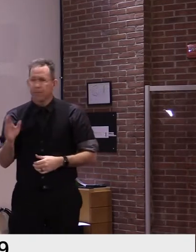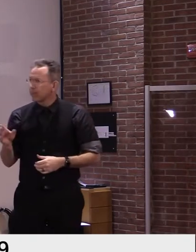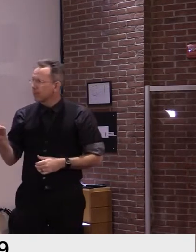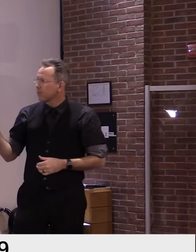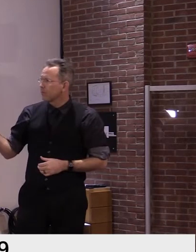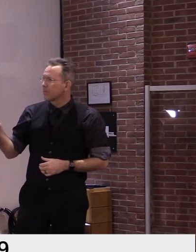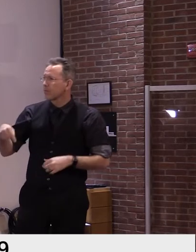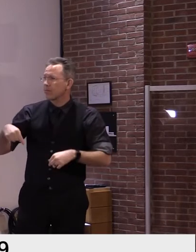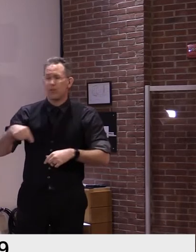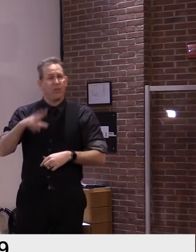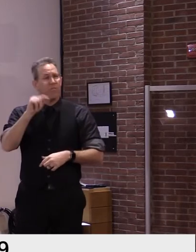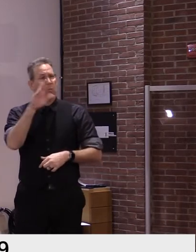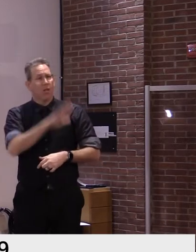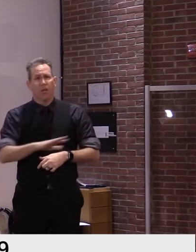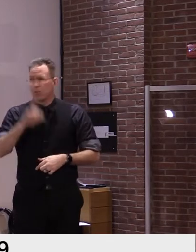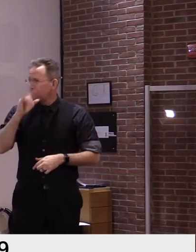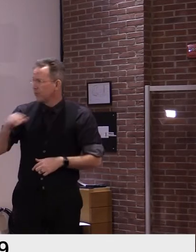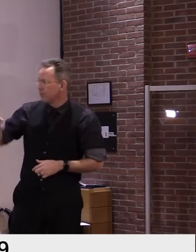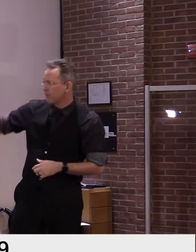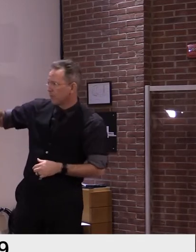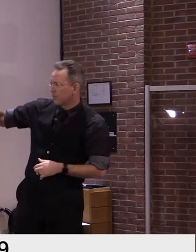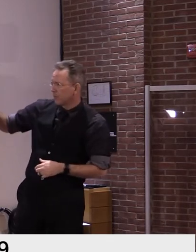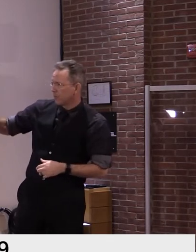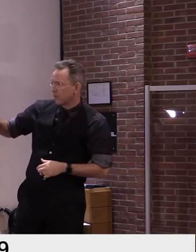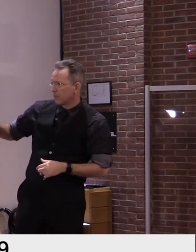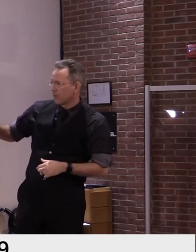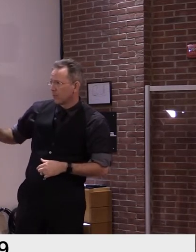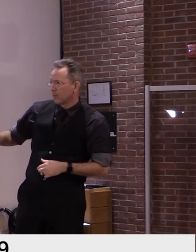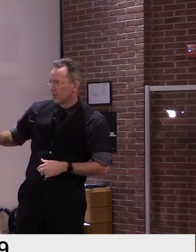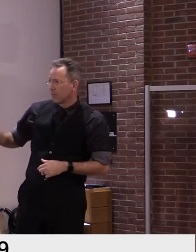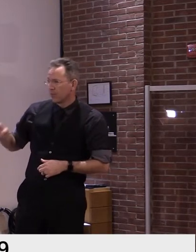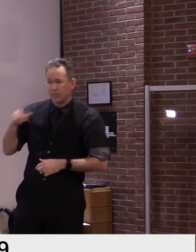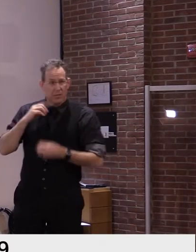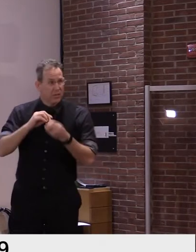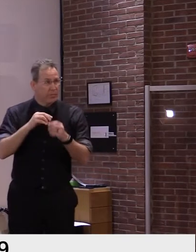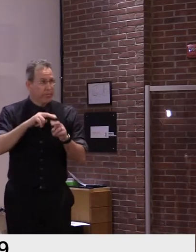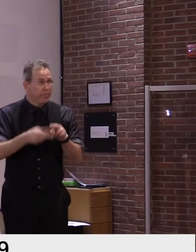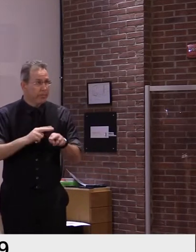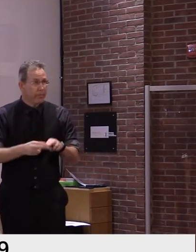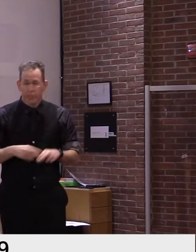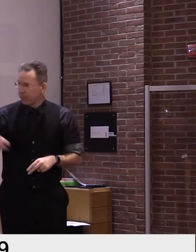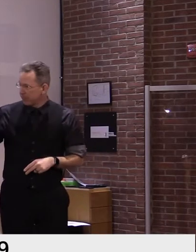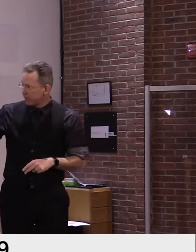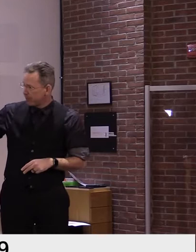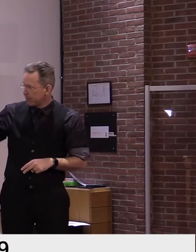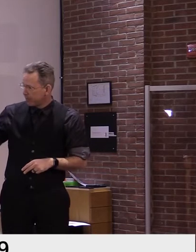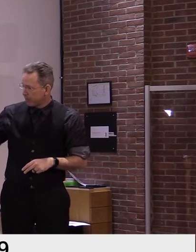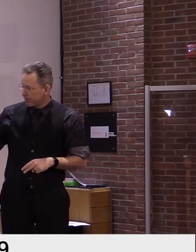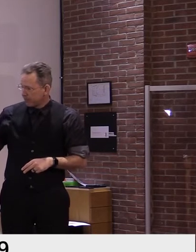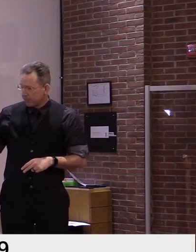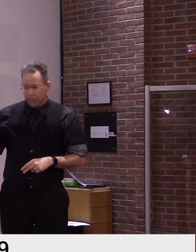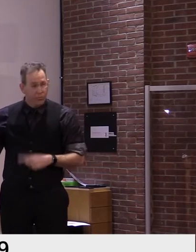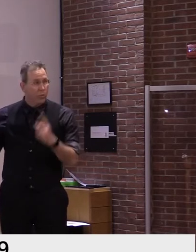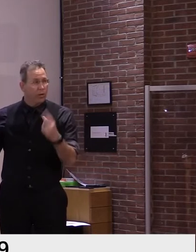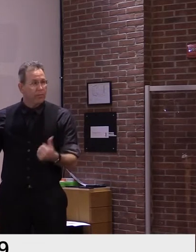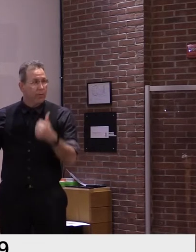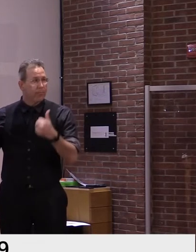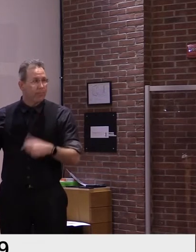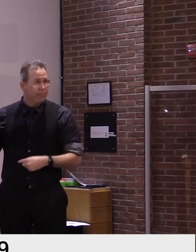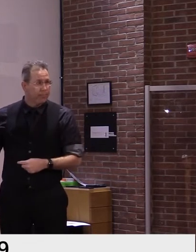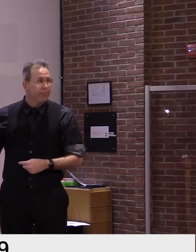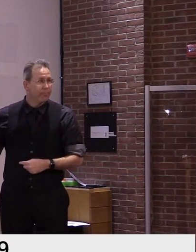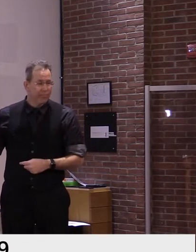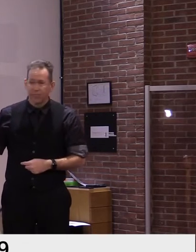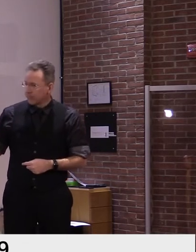broad improvement in our metrics throughout the month of February. Our cases decreased by about 20%, but our